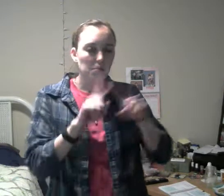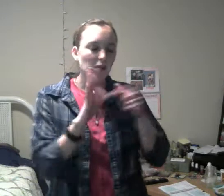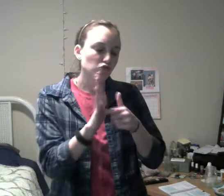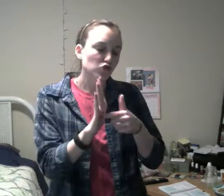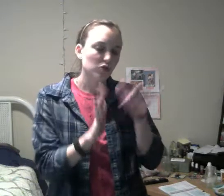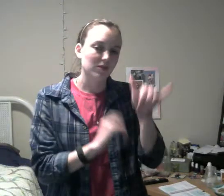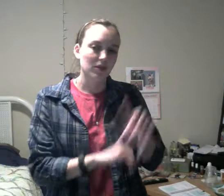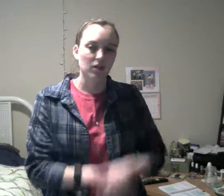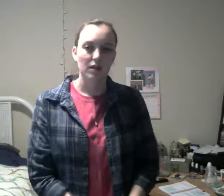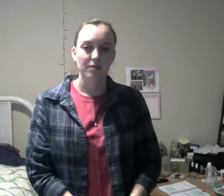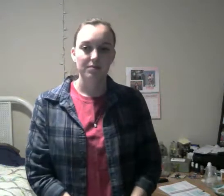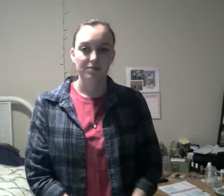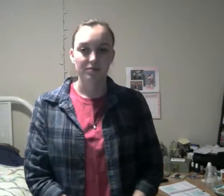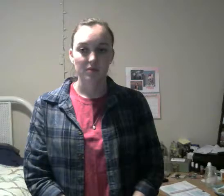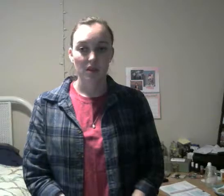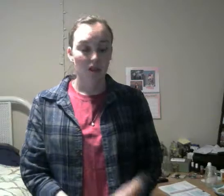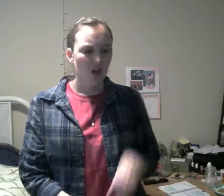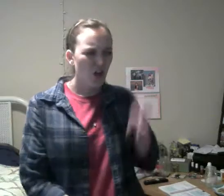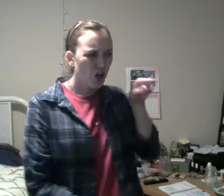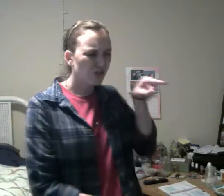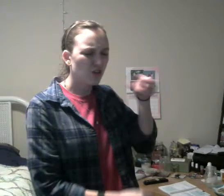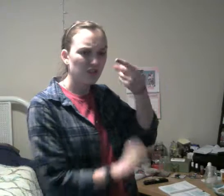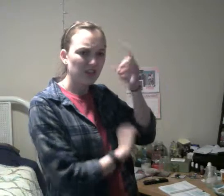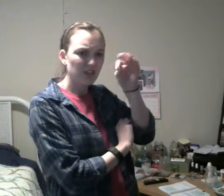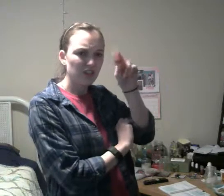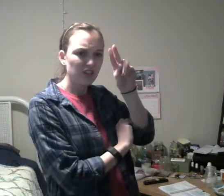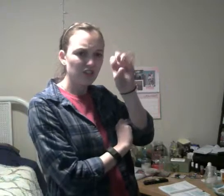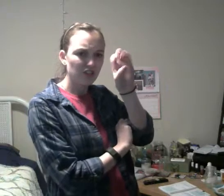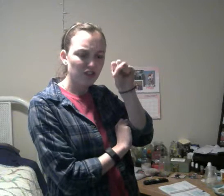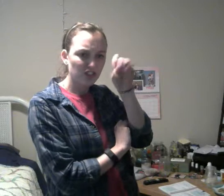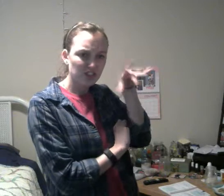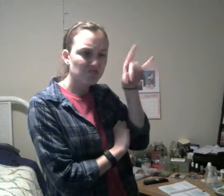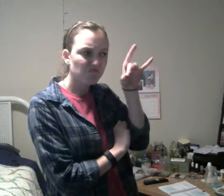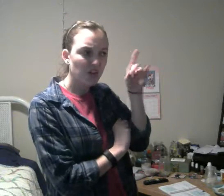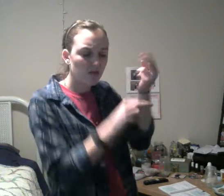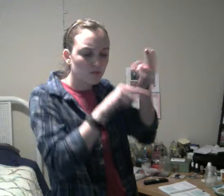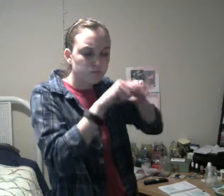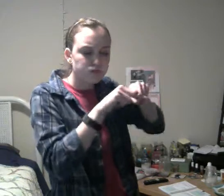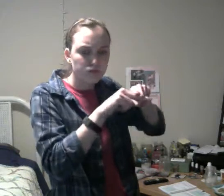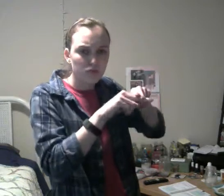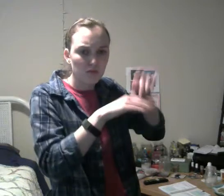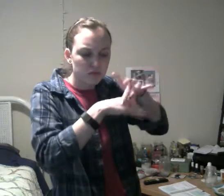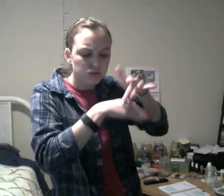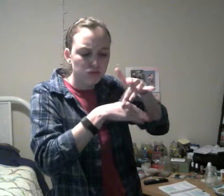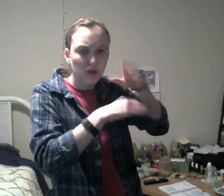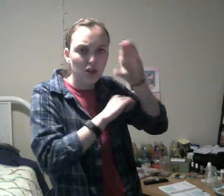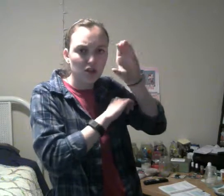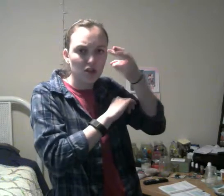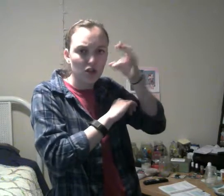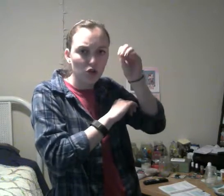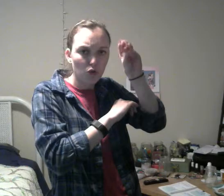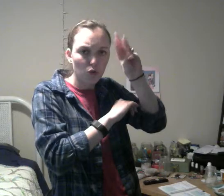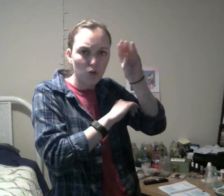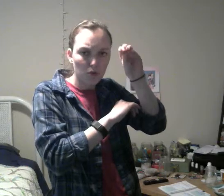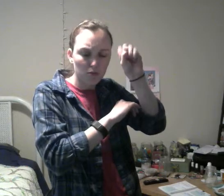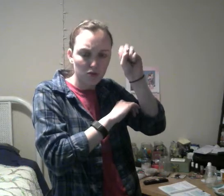a chromosome, these would be the genes that are found on the chromosome. So basically what we have to do during this S phase is we have to copy